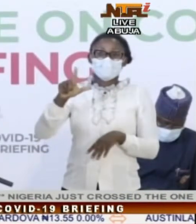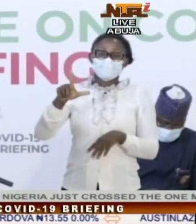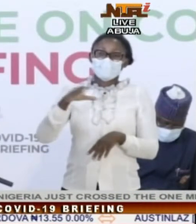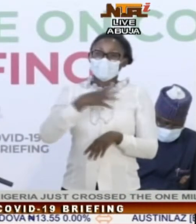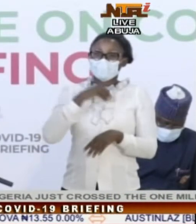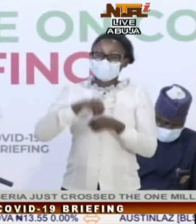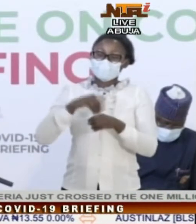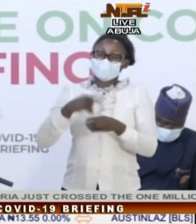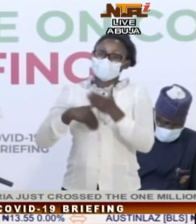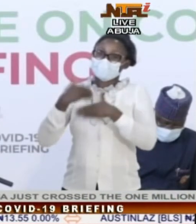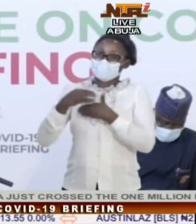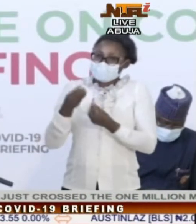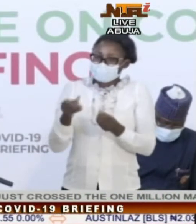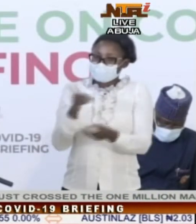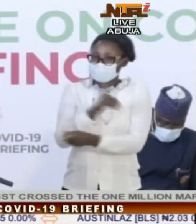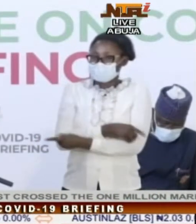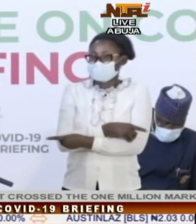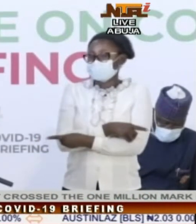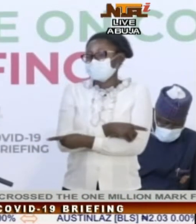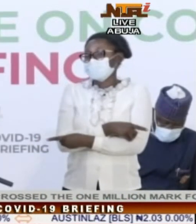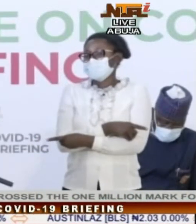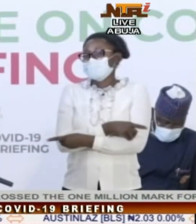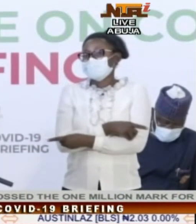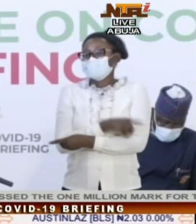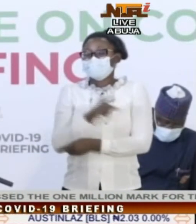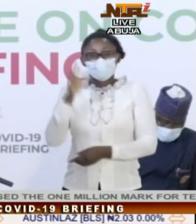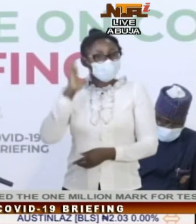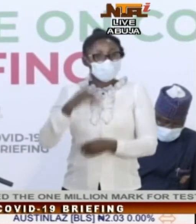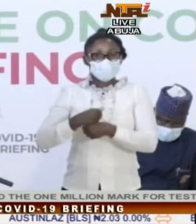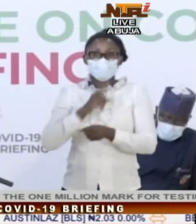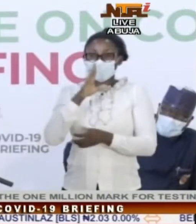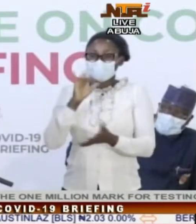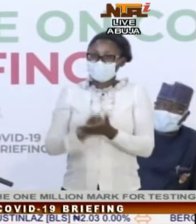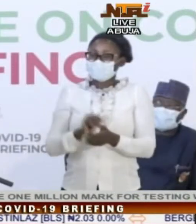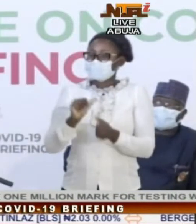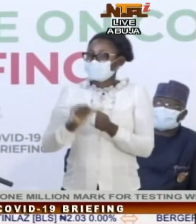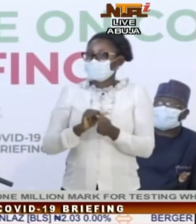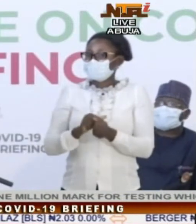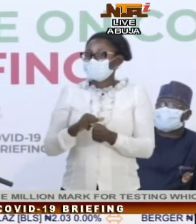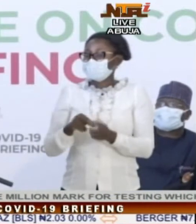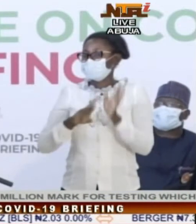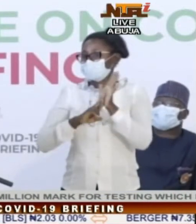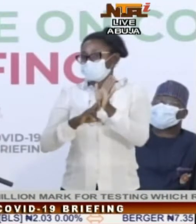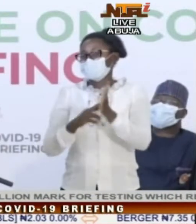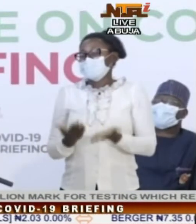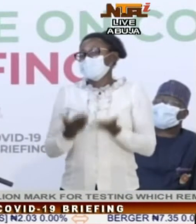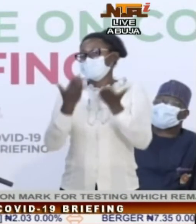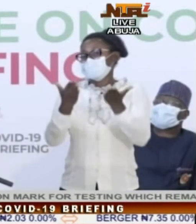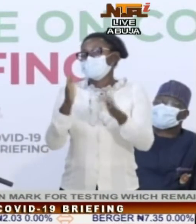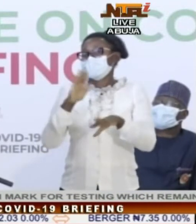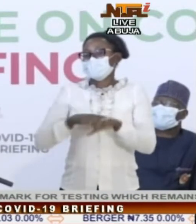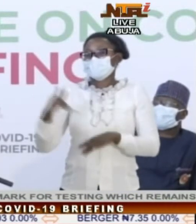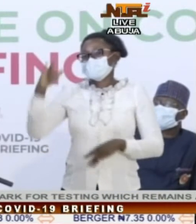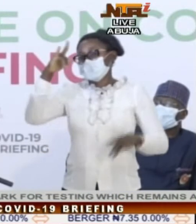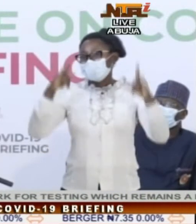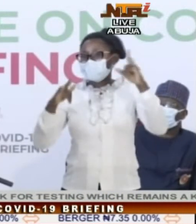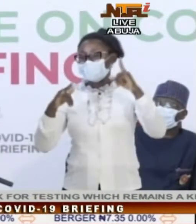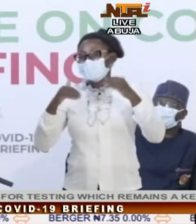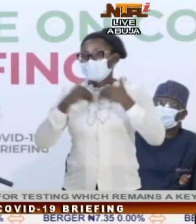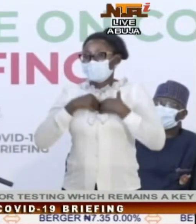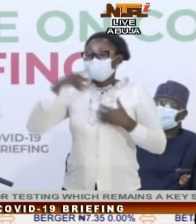next few days to weeks, we will make sure that every result presented at the airport has a